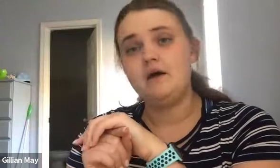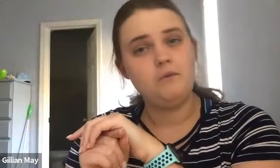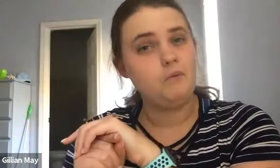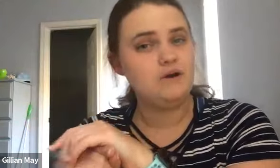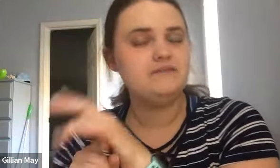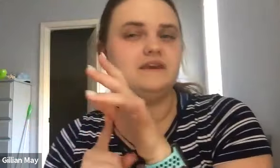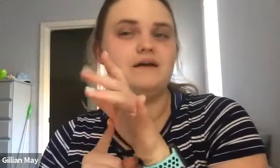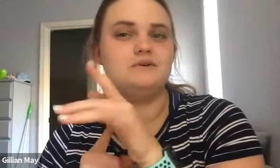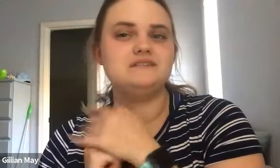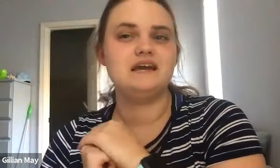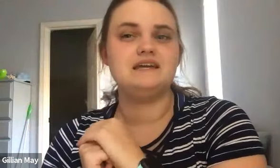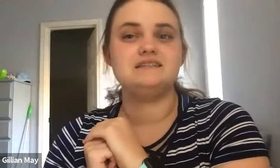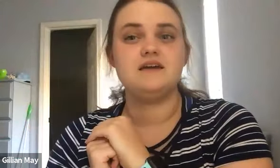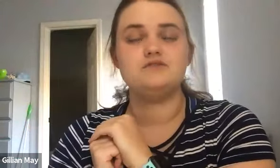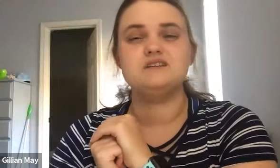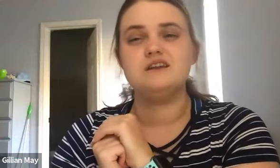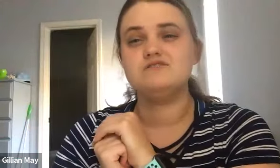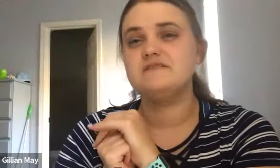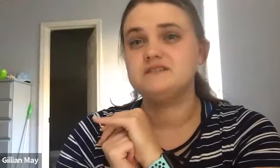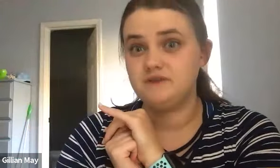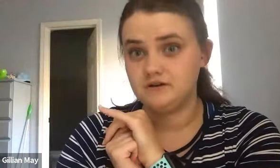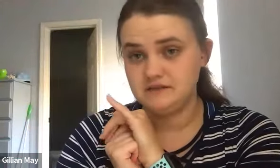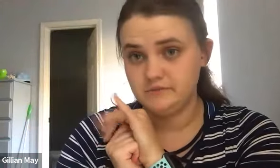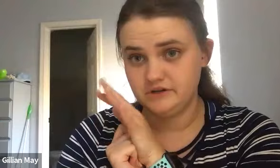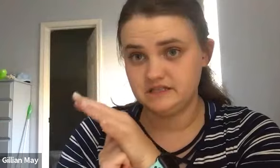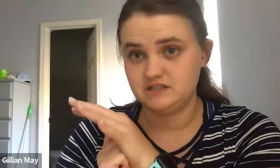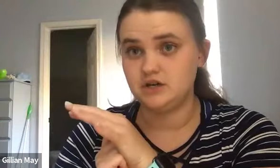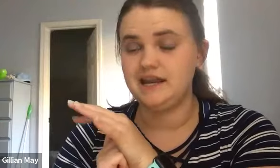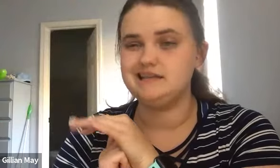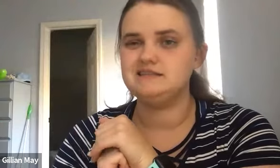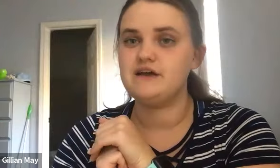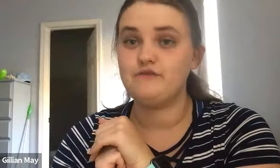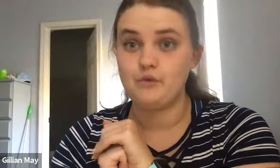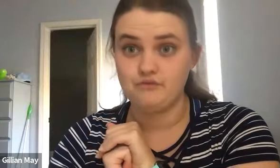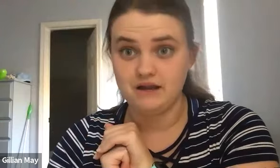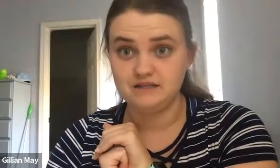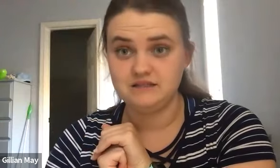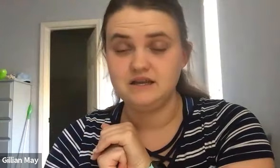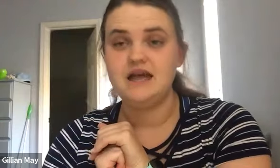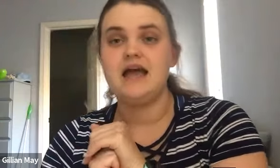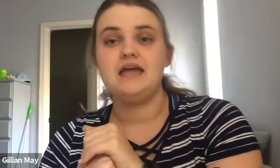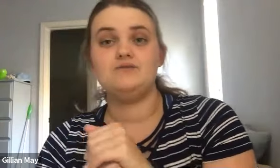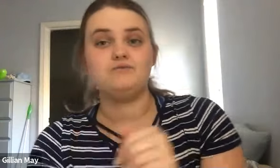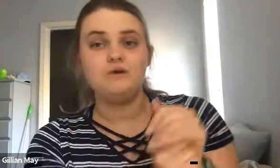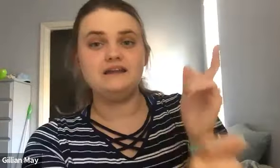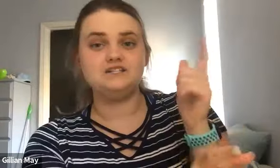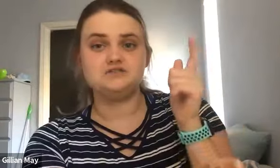Now, one thing I will say is that there's another sign that's very similar to sister, and it's the sign for right. And right is just